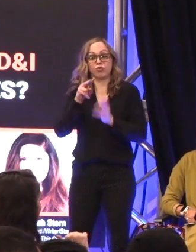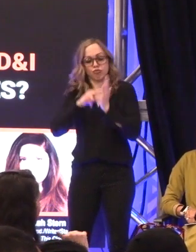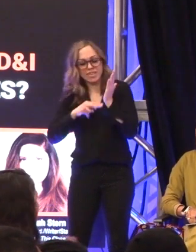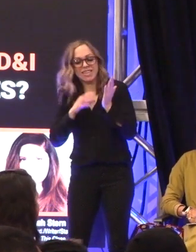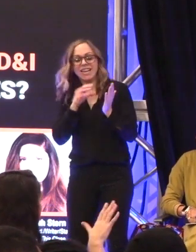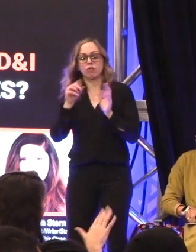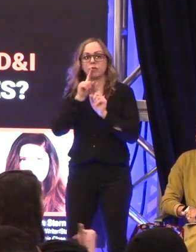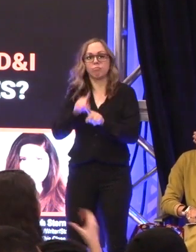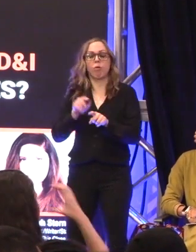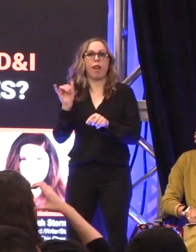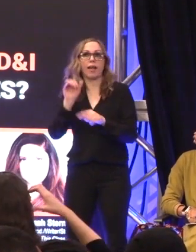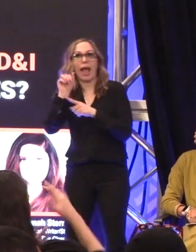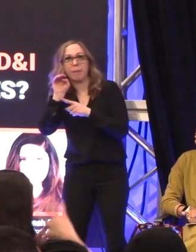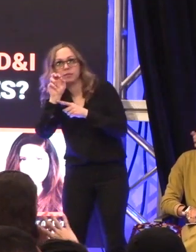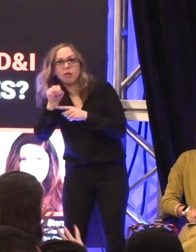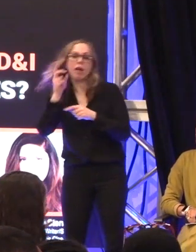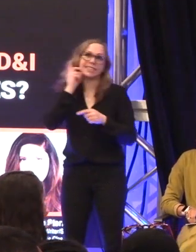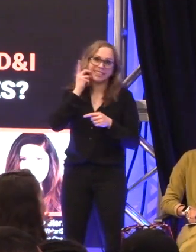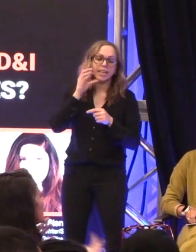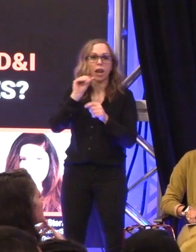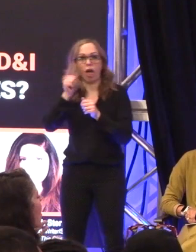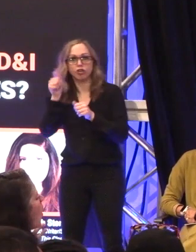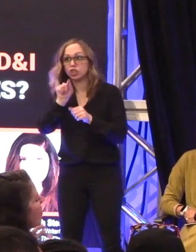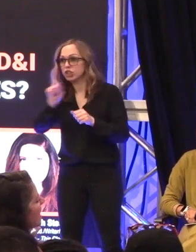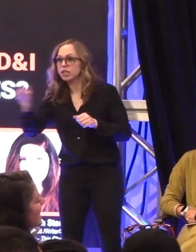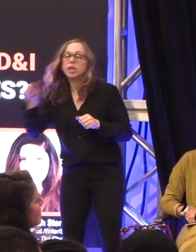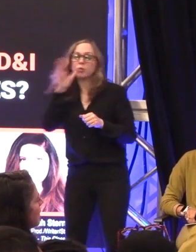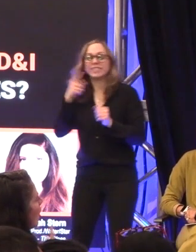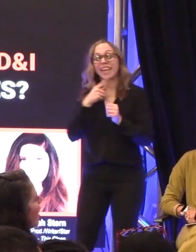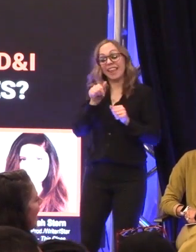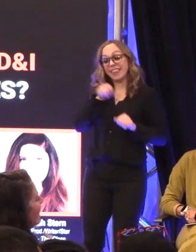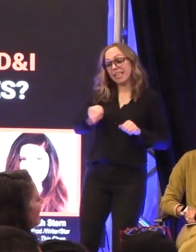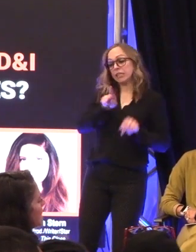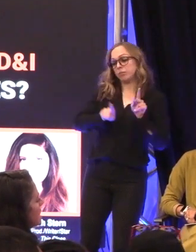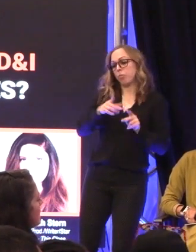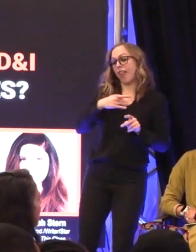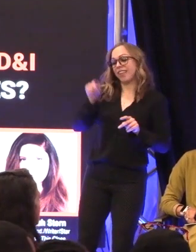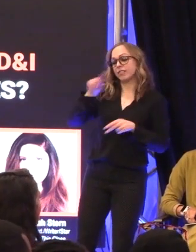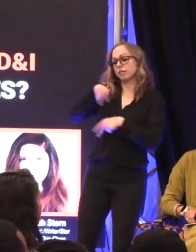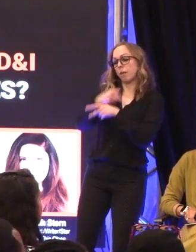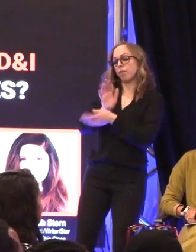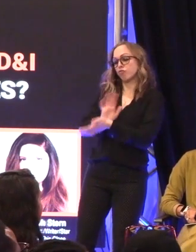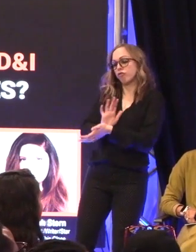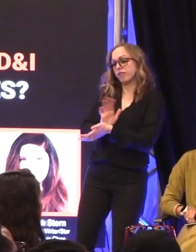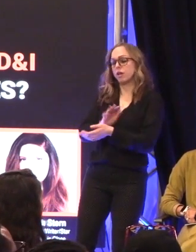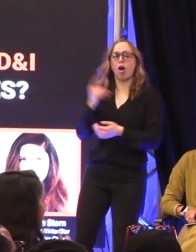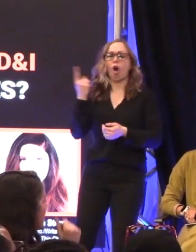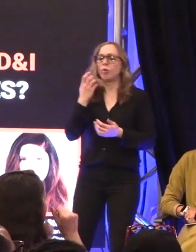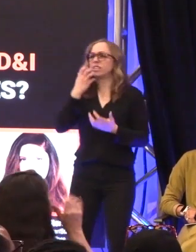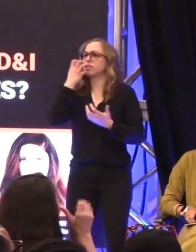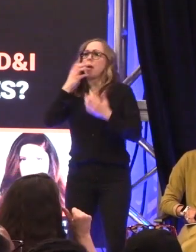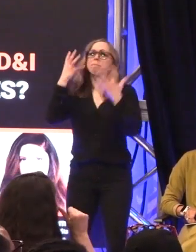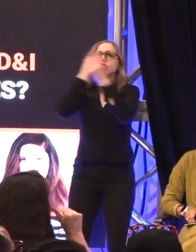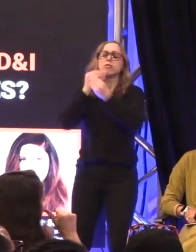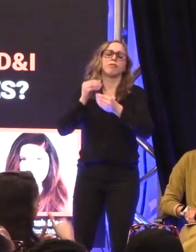Amazon or now Disney and Apple, et cetera, it'll say, oh, these people like these types of movies, right? But there are all these amazing award-winning movies from all over the world that don't get